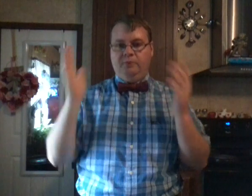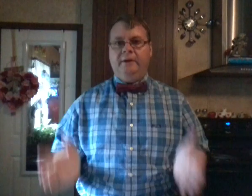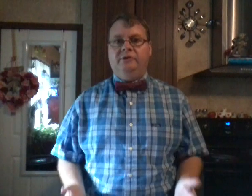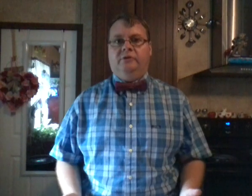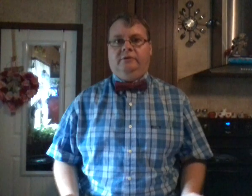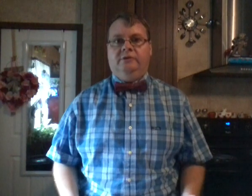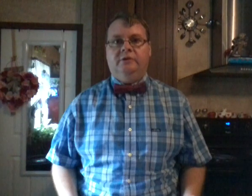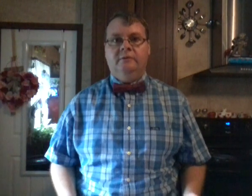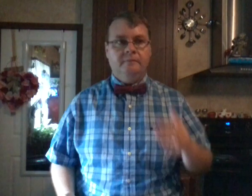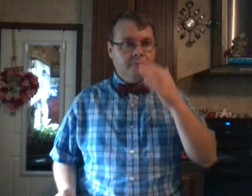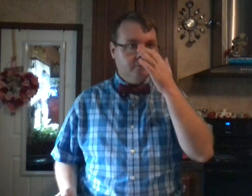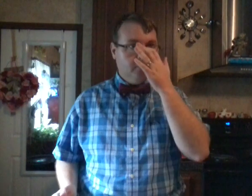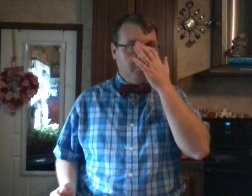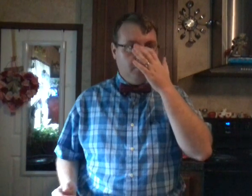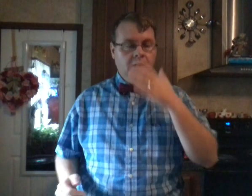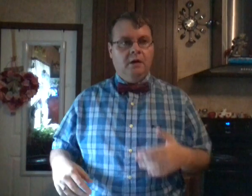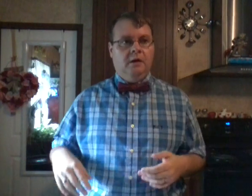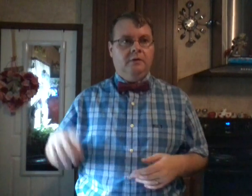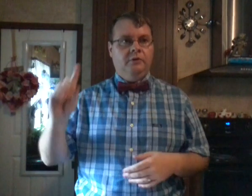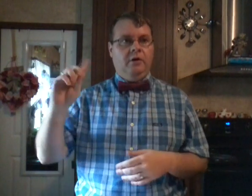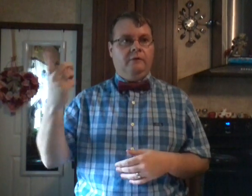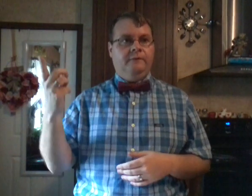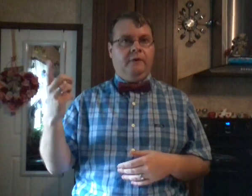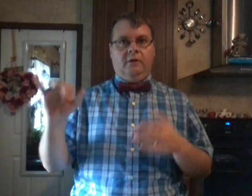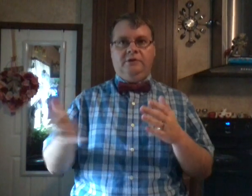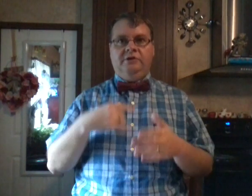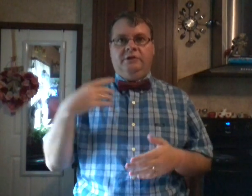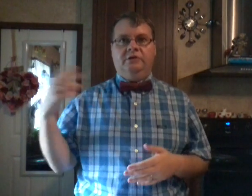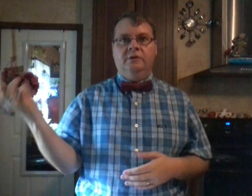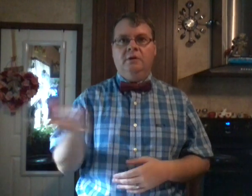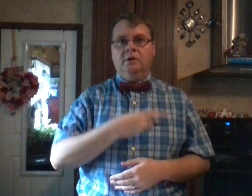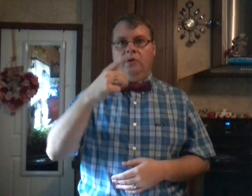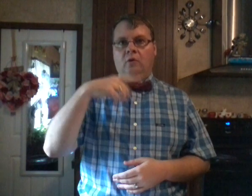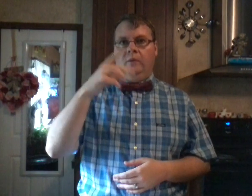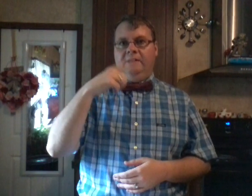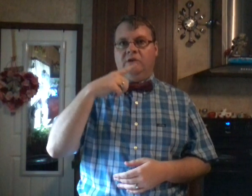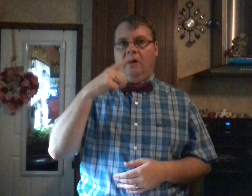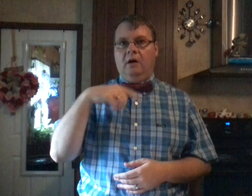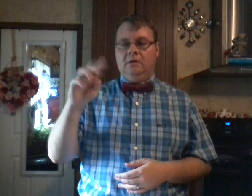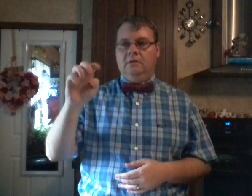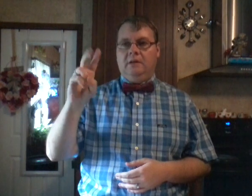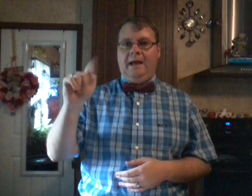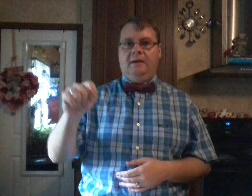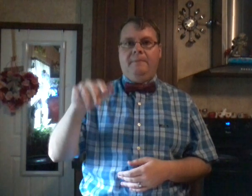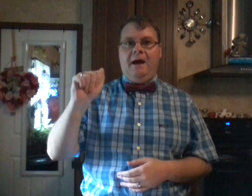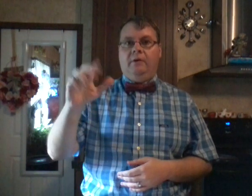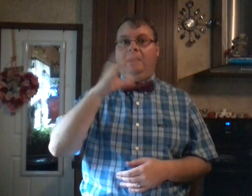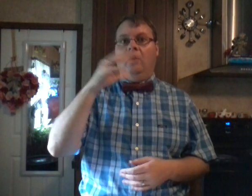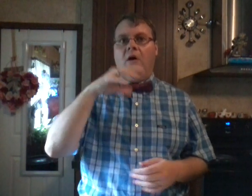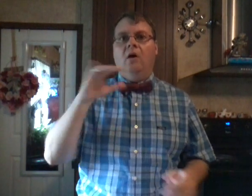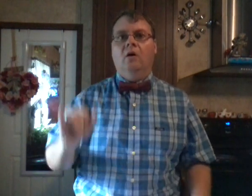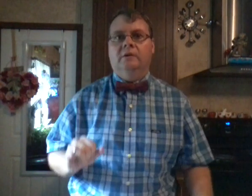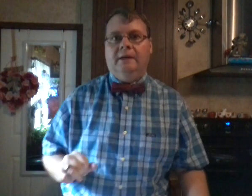preachers. You know, first, just, you know, we talk, like, about a calling.